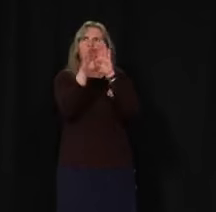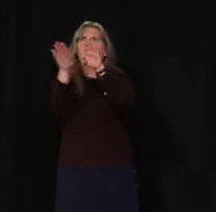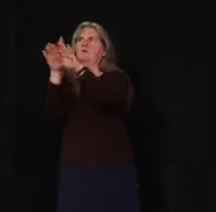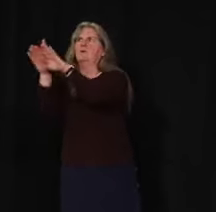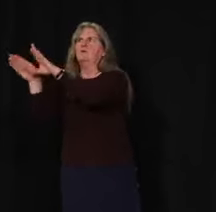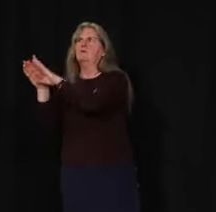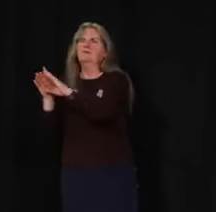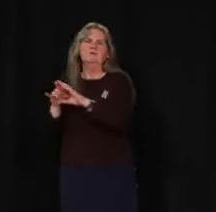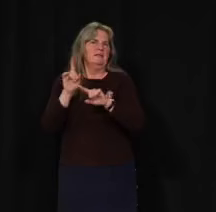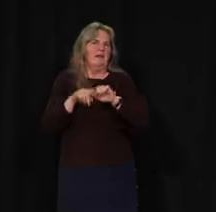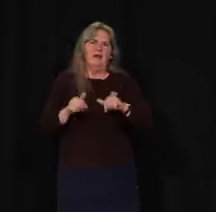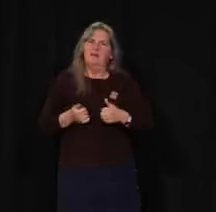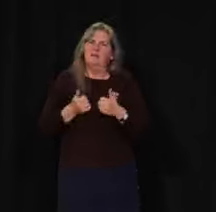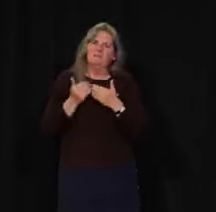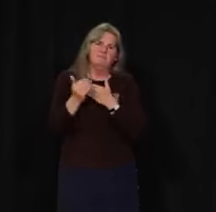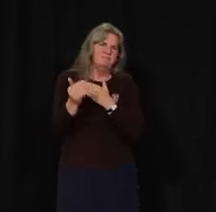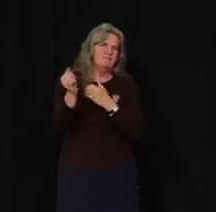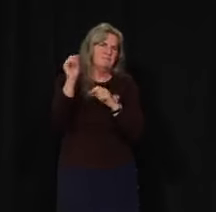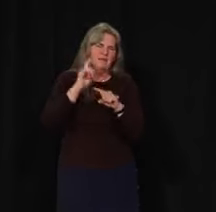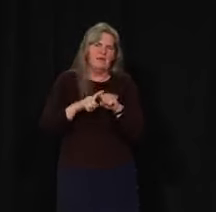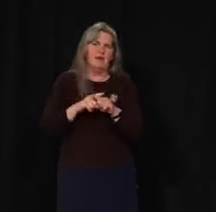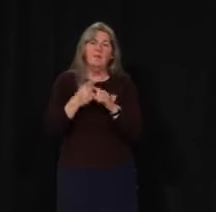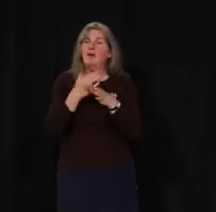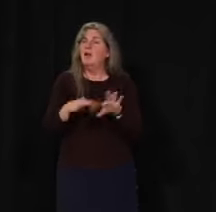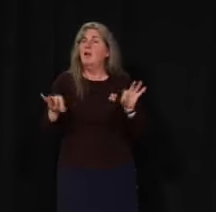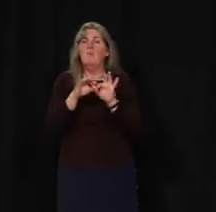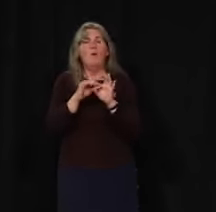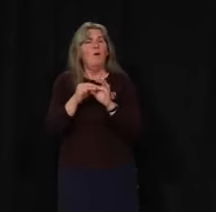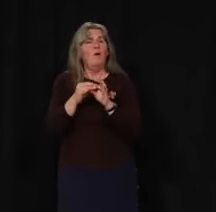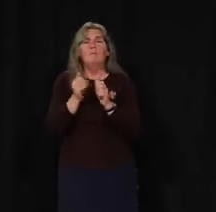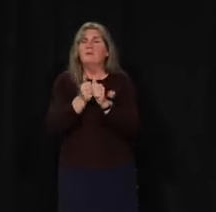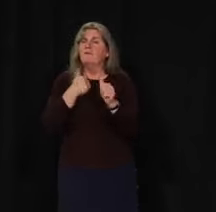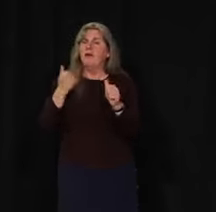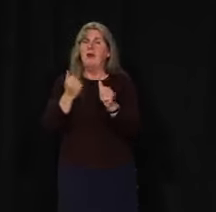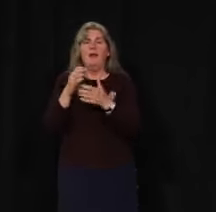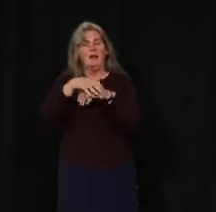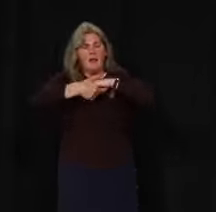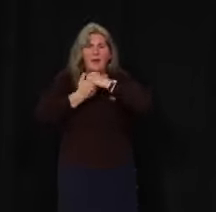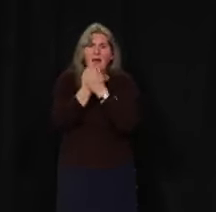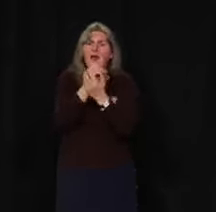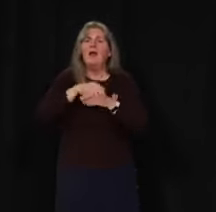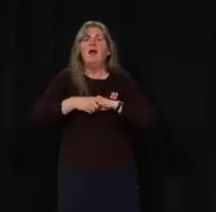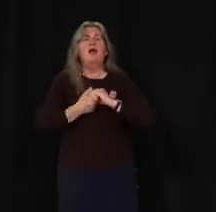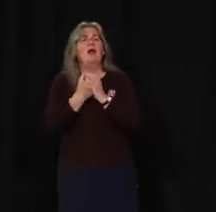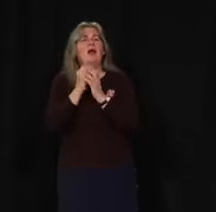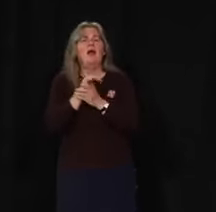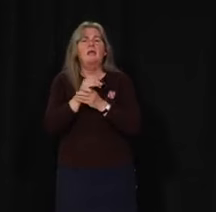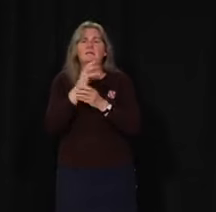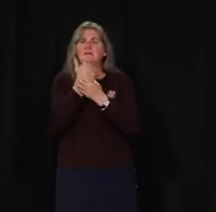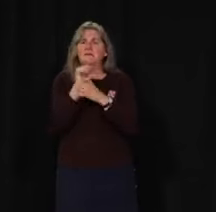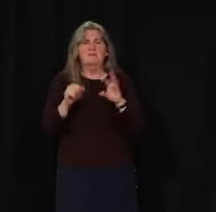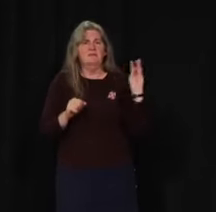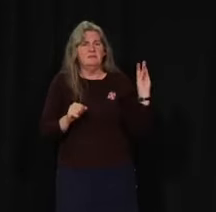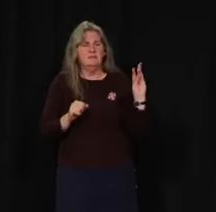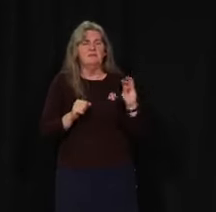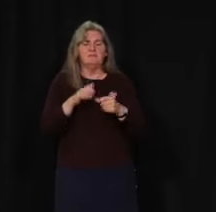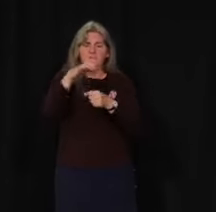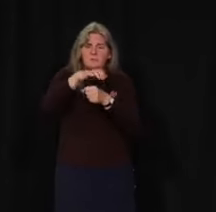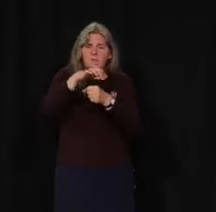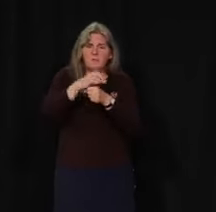defense. Our best defense is the Safe 6. Wash your hands, use sanitizer if soap and water are not